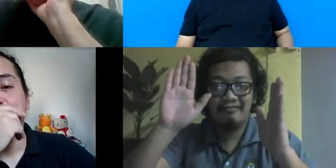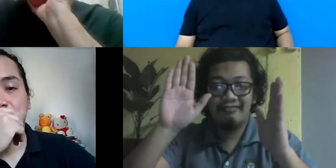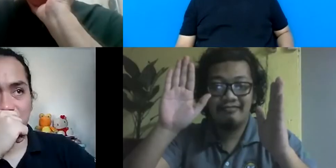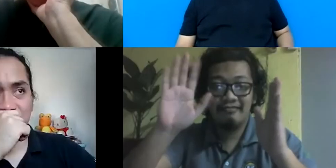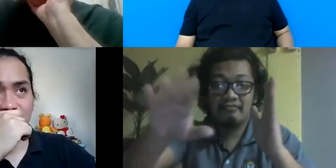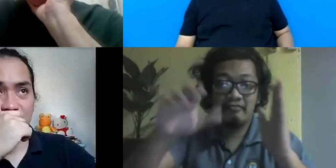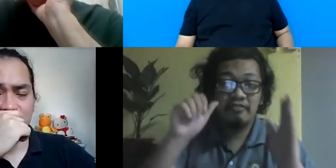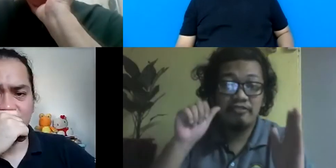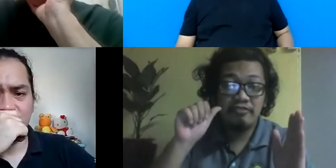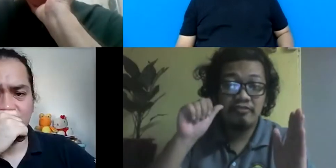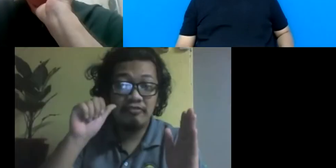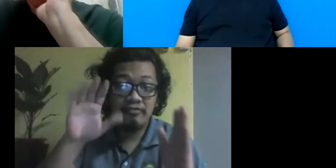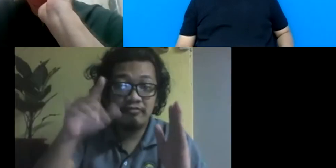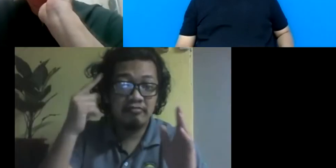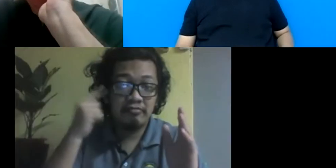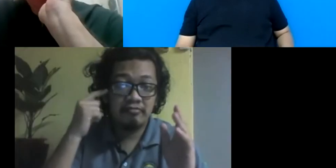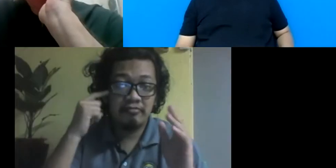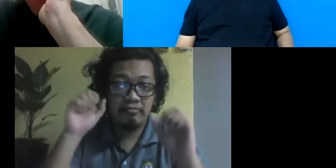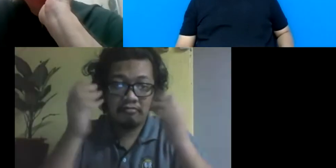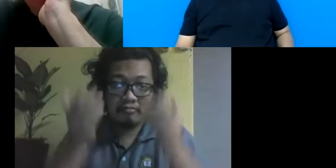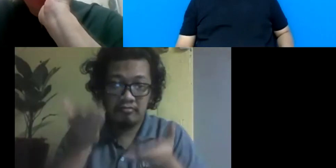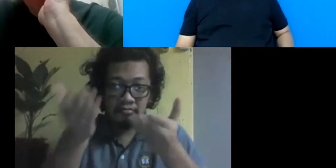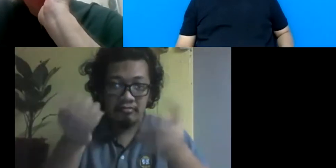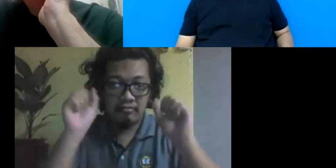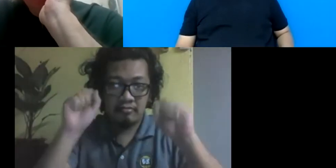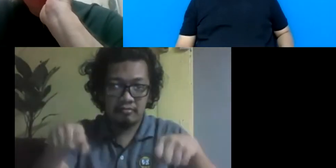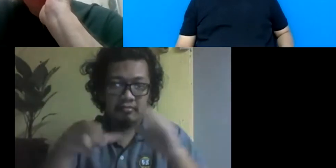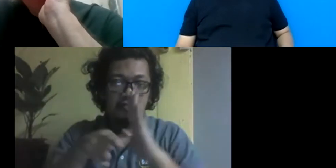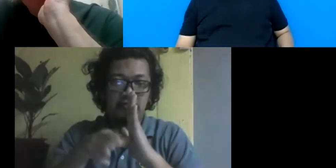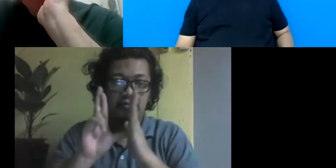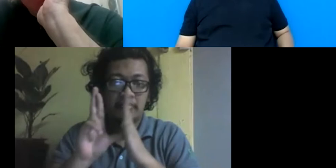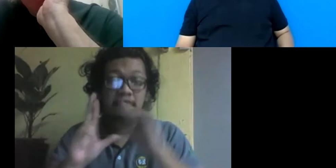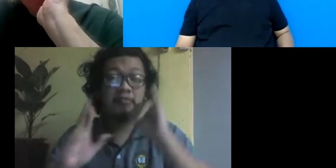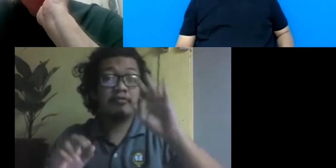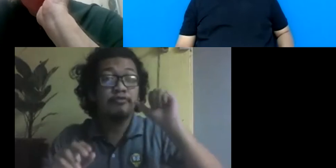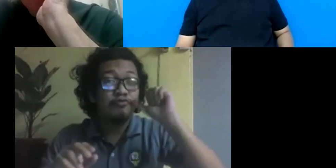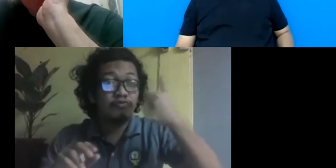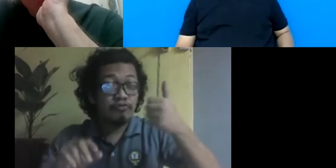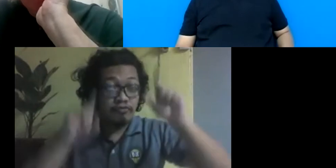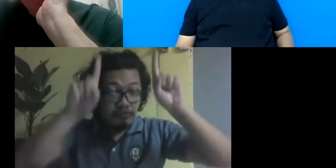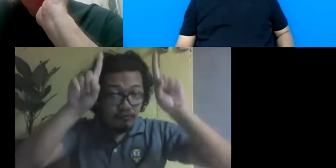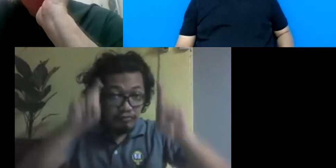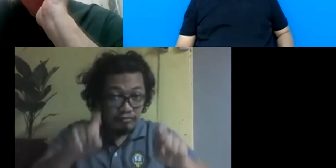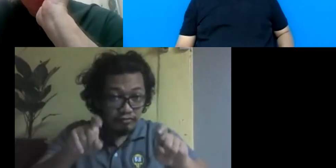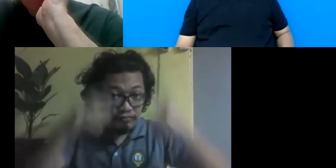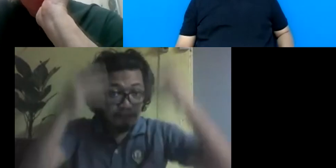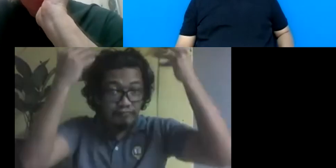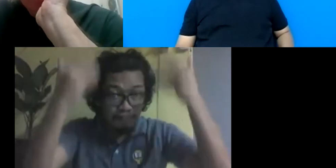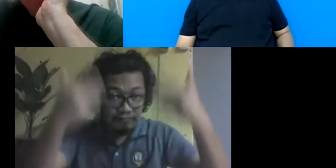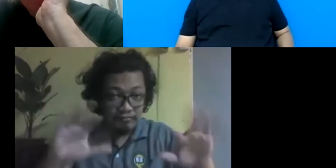all right, this is Nat. Can I suggest that we